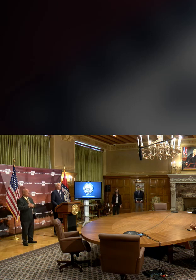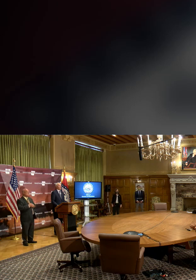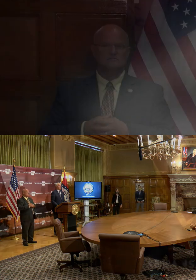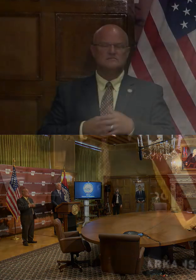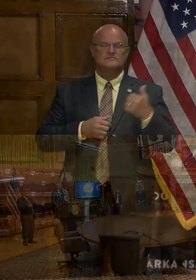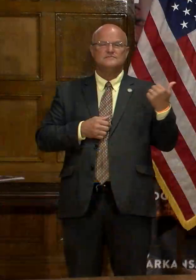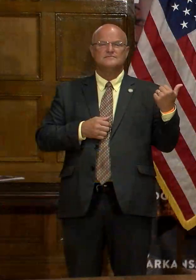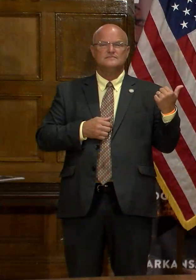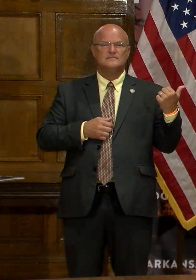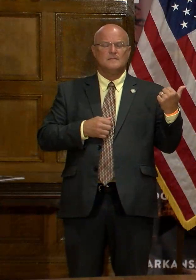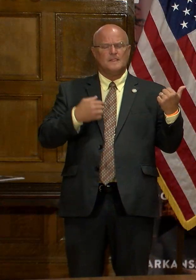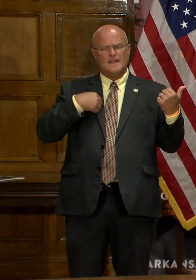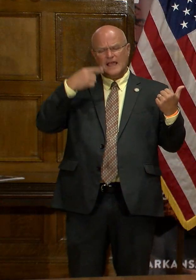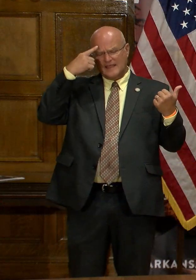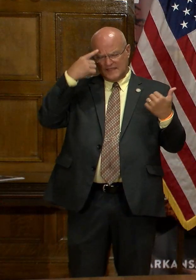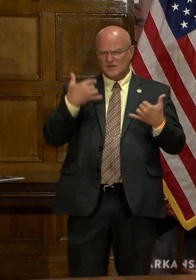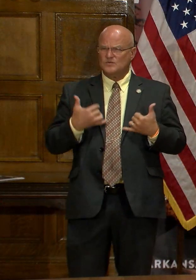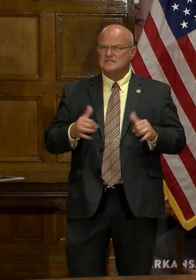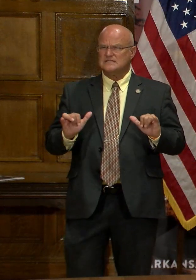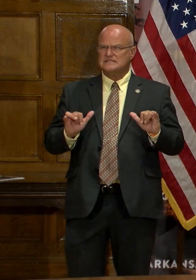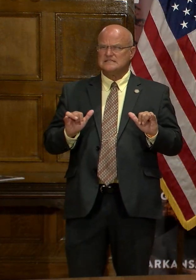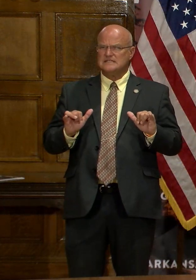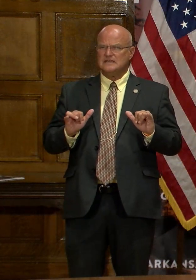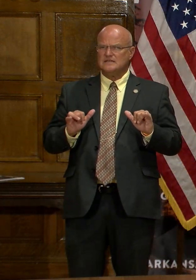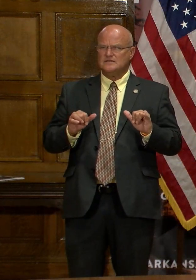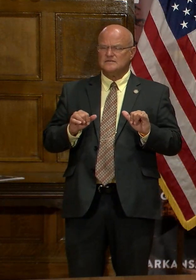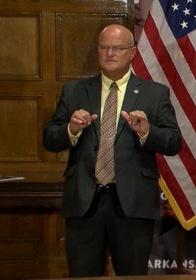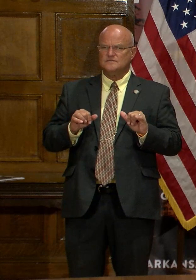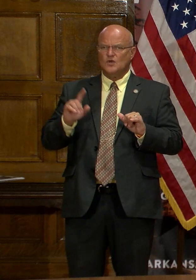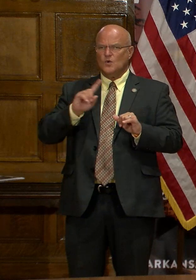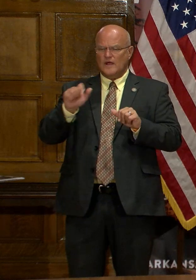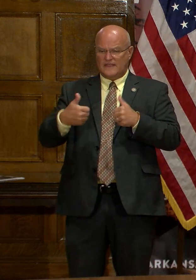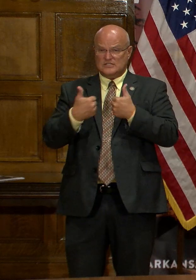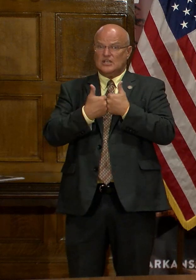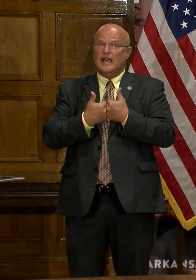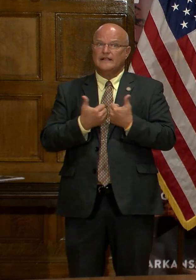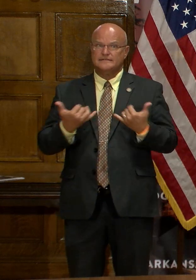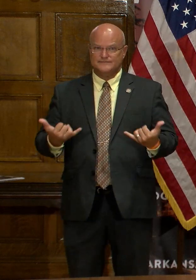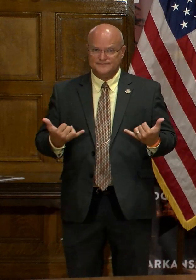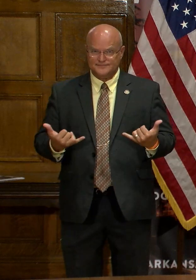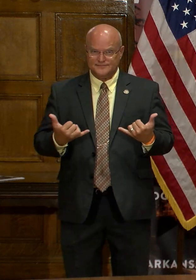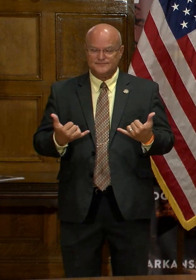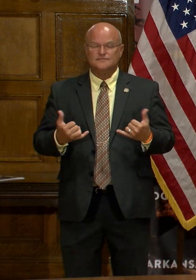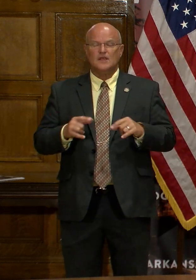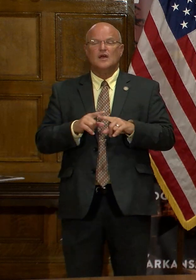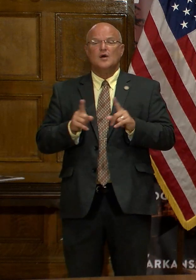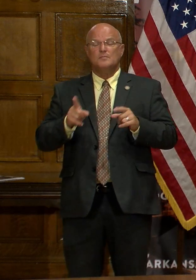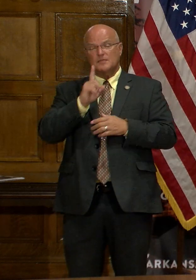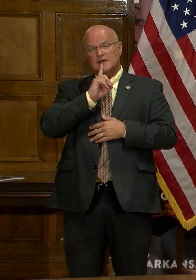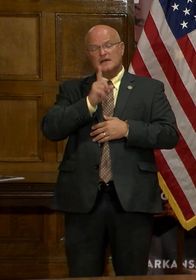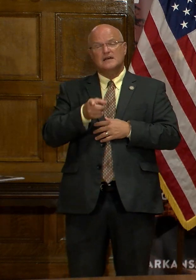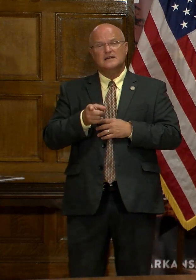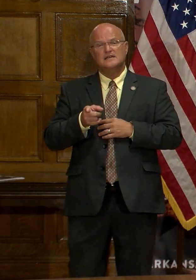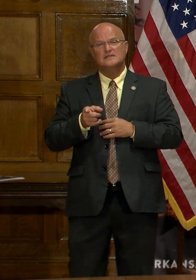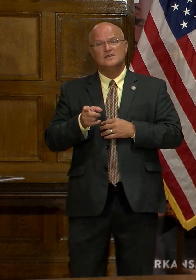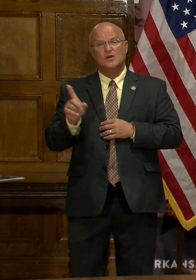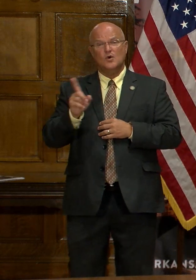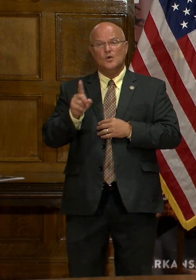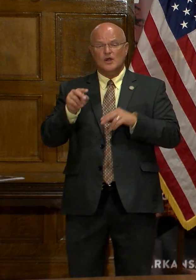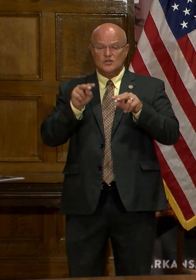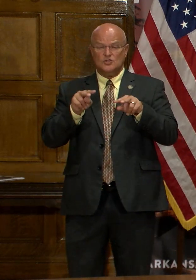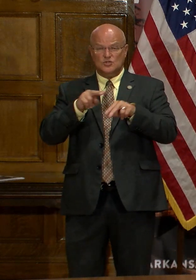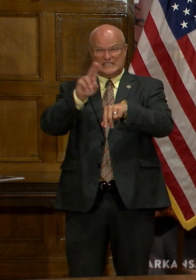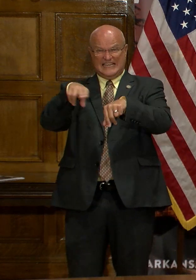Well, I think we're still digging into where the challenge is, but certainly where you